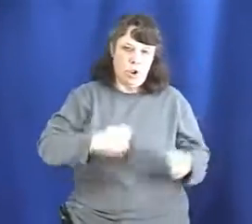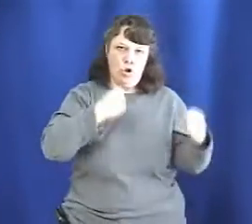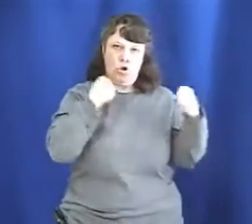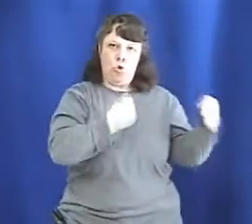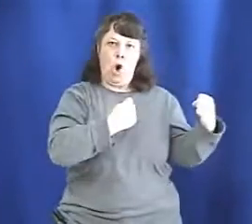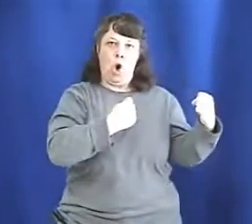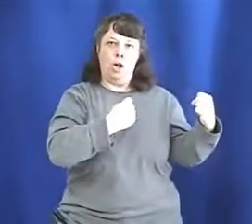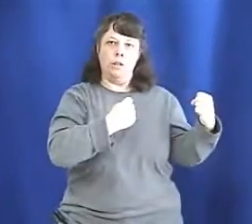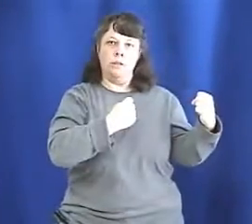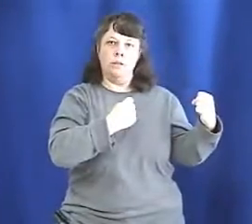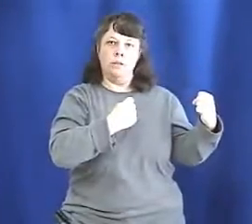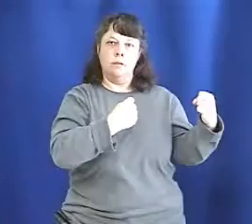Strong.